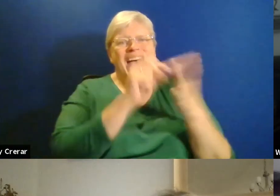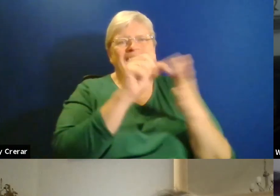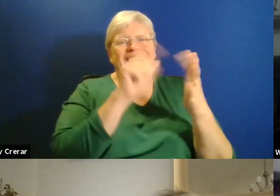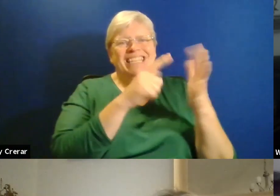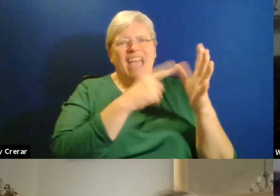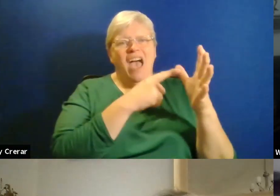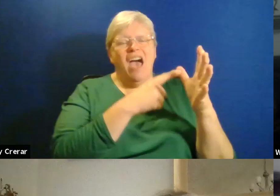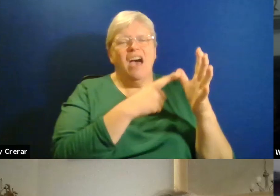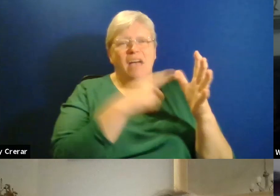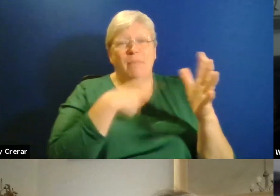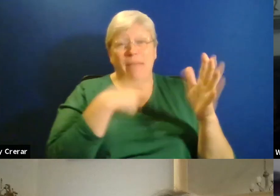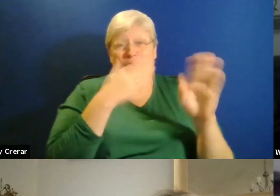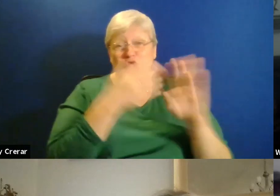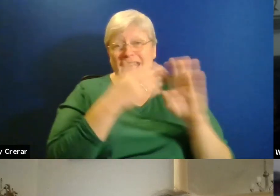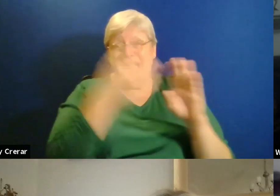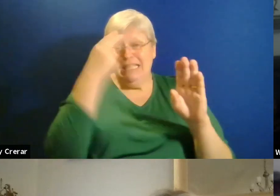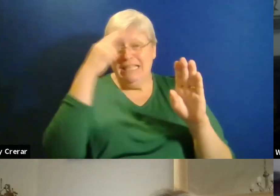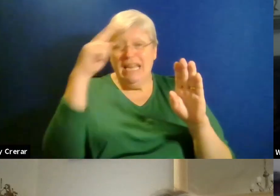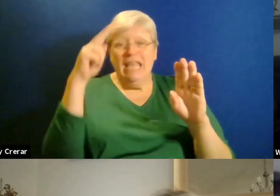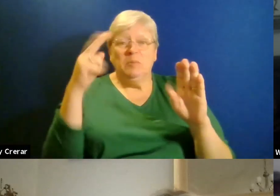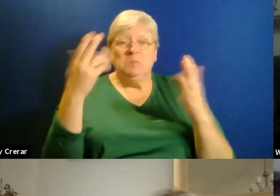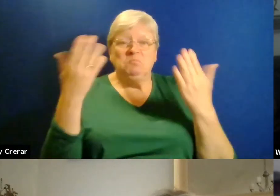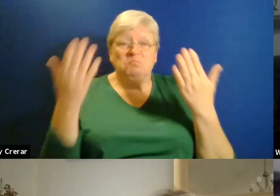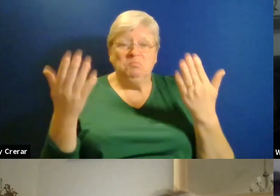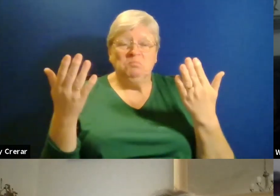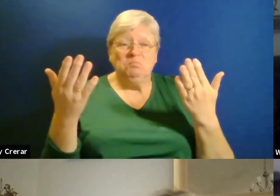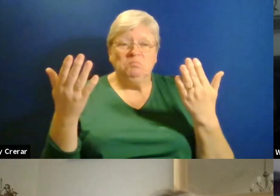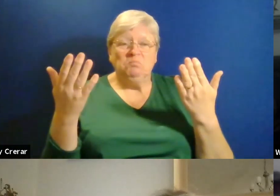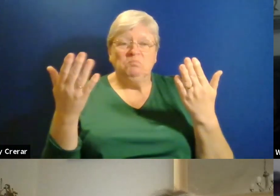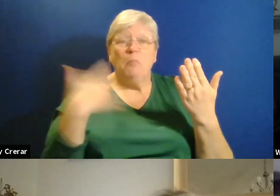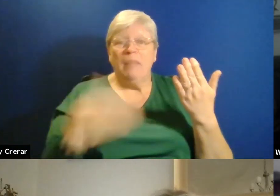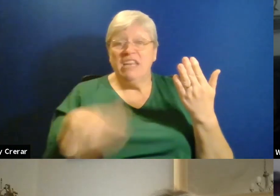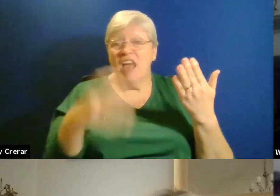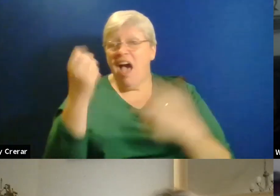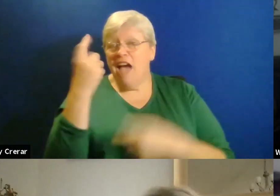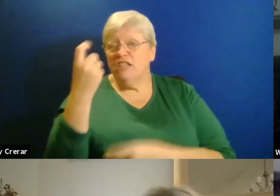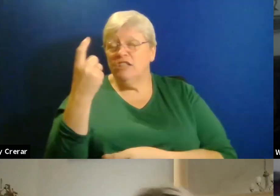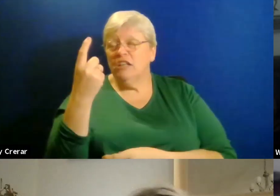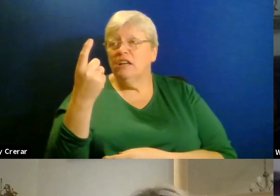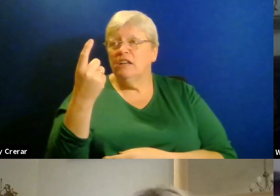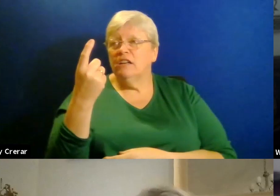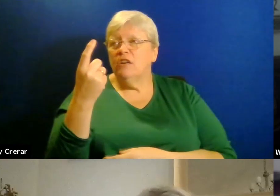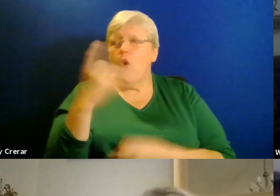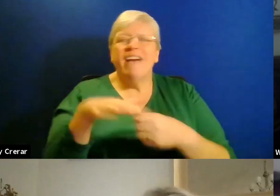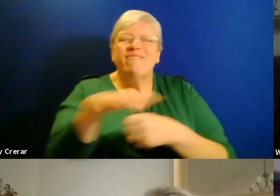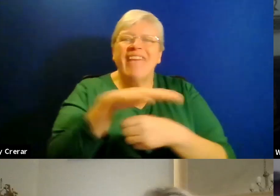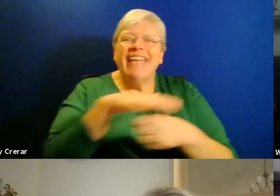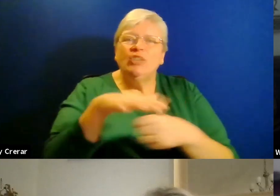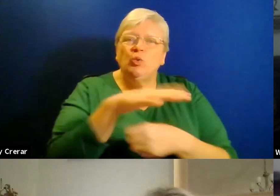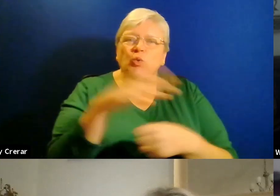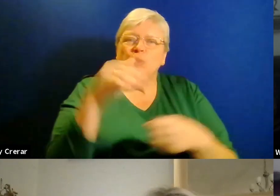who some people might recognize. And we initially had the idea of a venue in